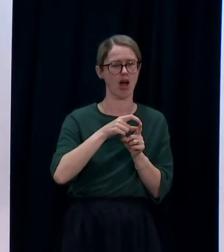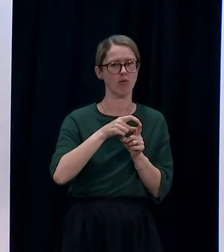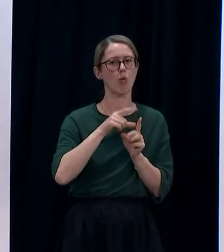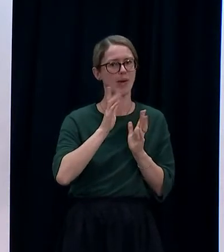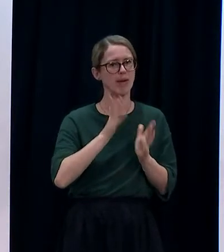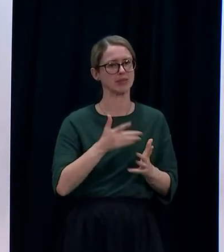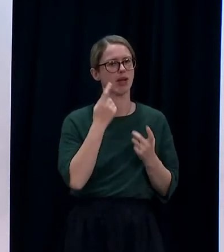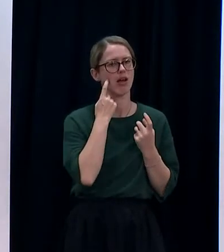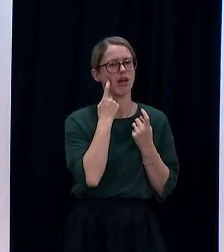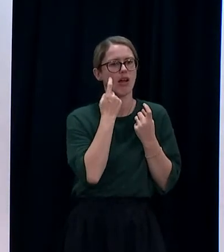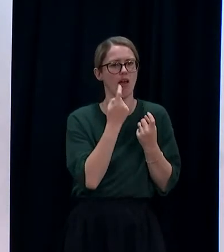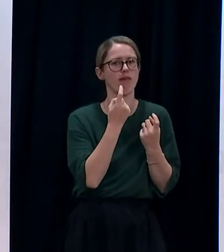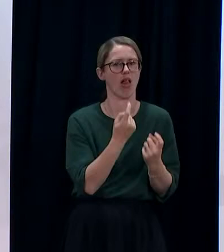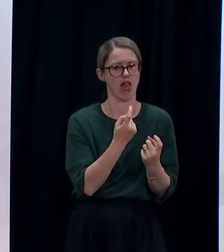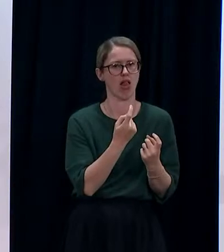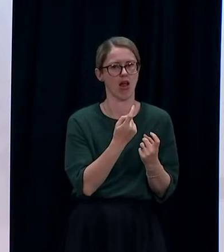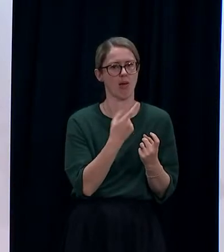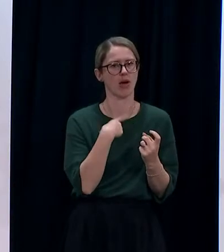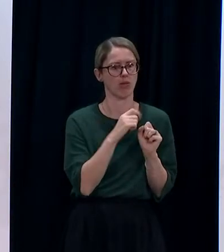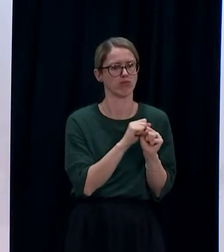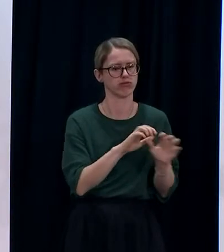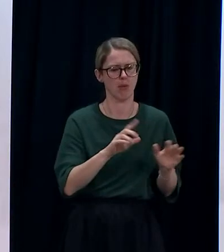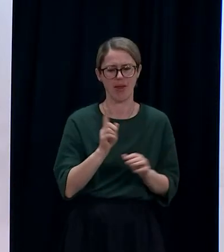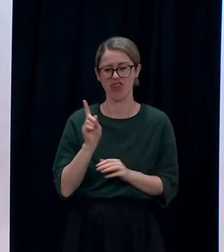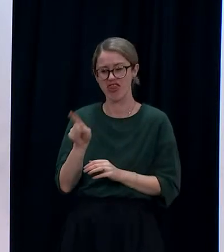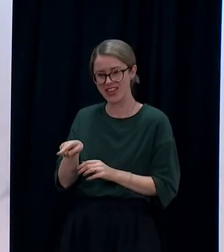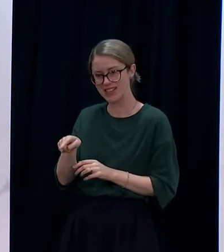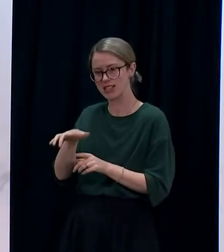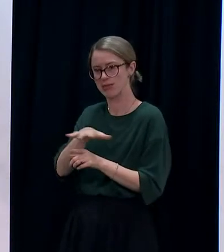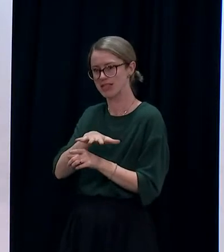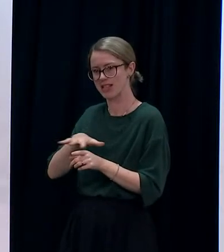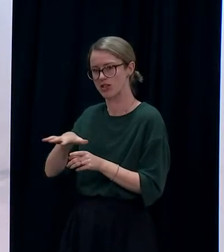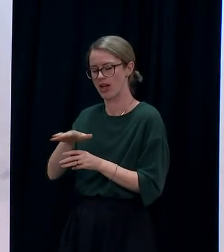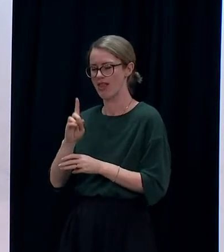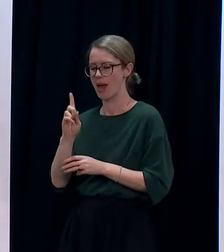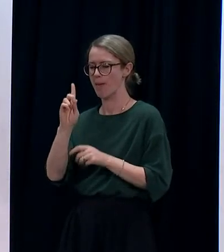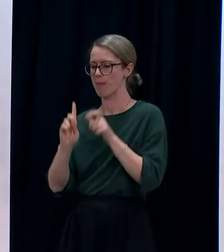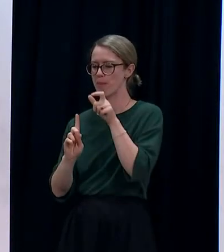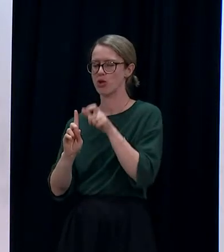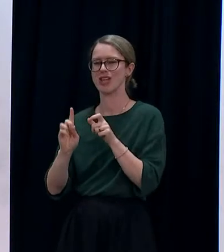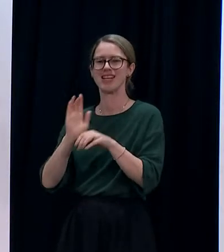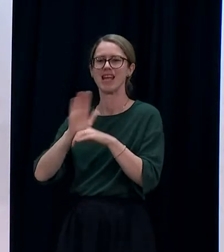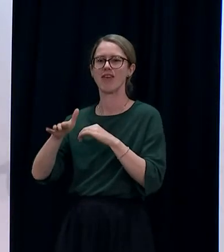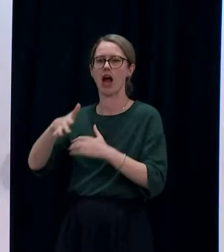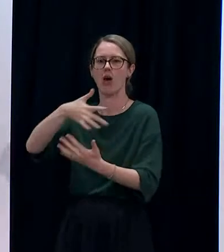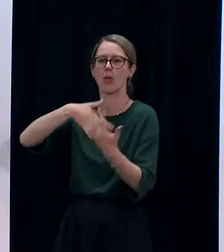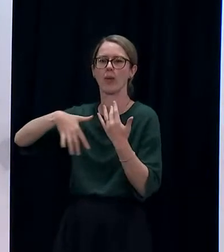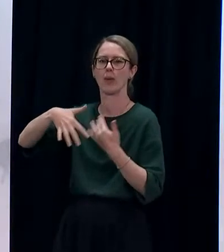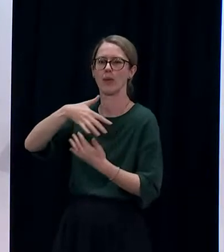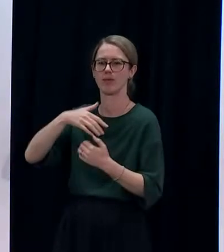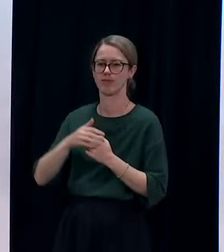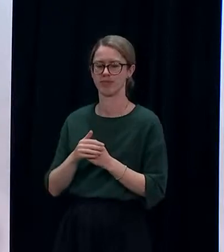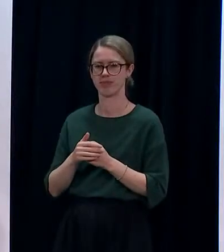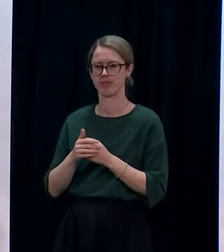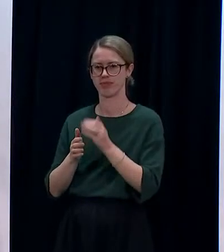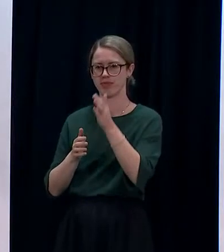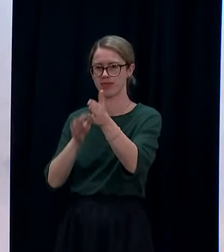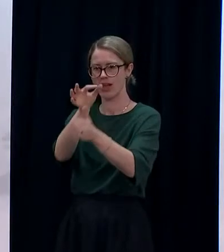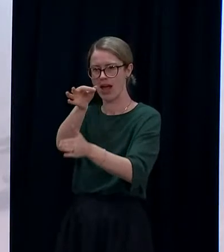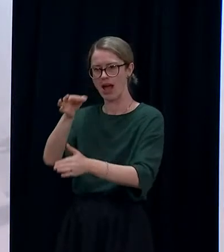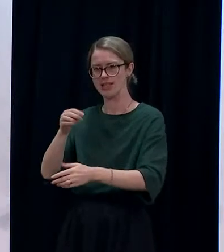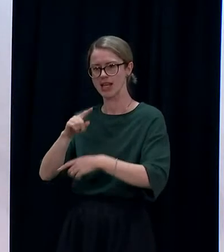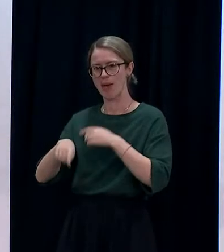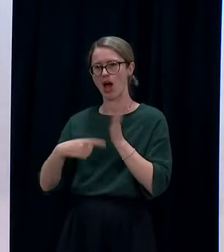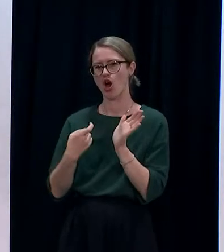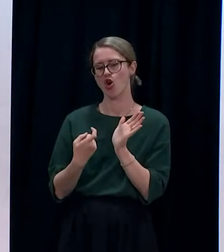vigilant about, but we're talking about a specific situation here with a specific person. With the resurgence payment, would you